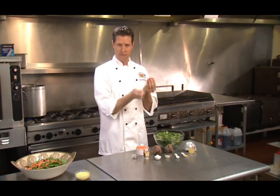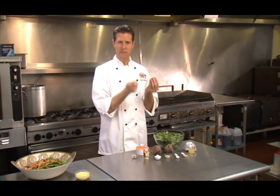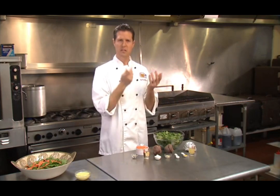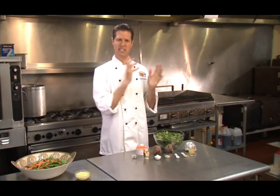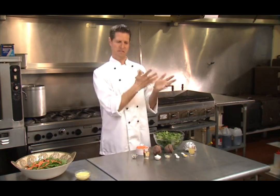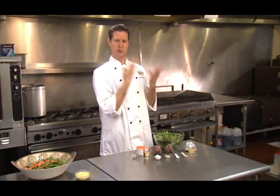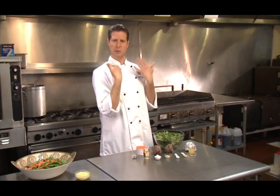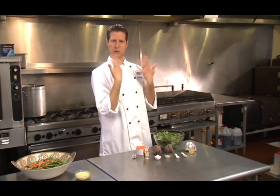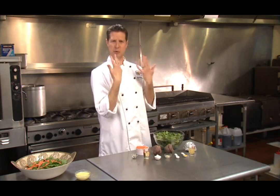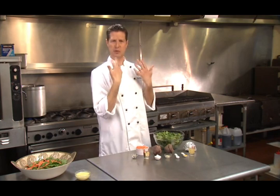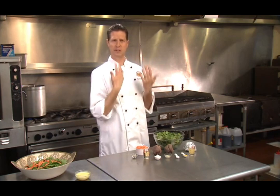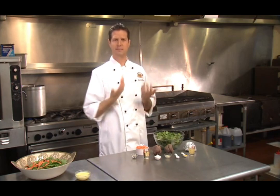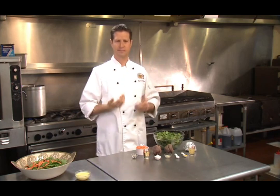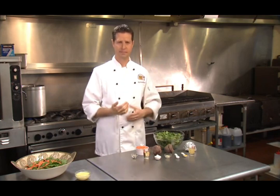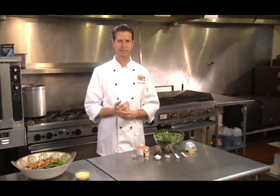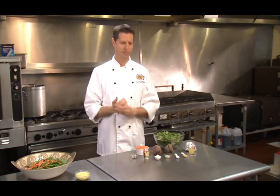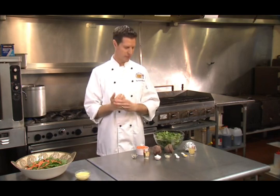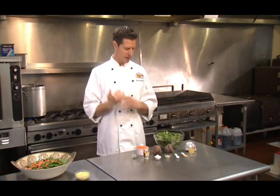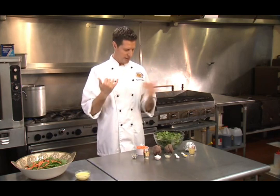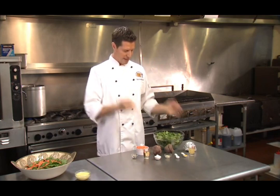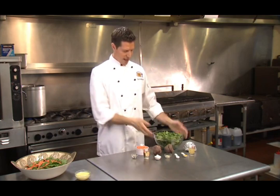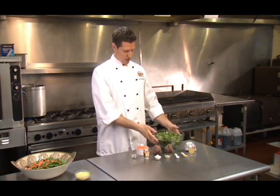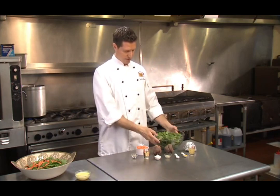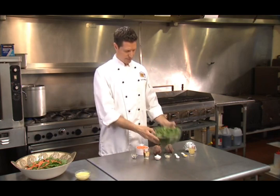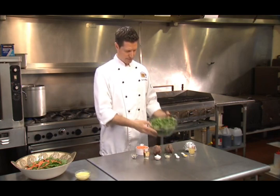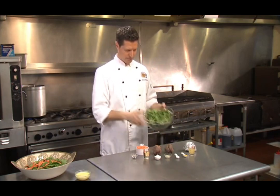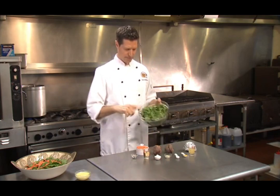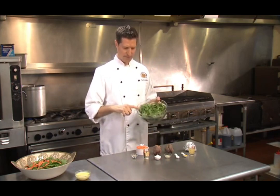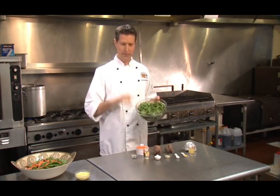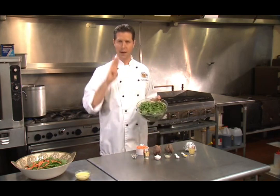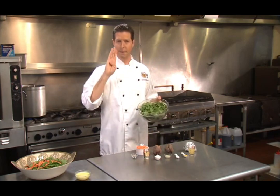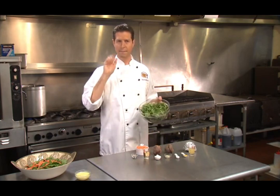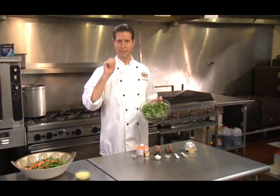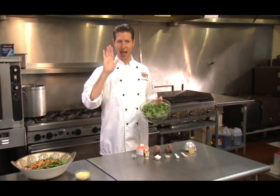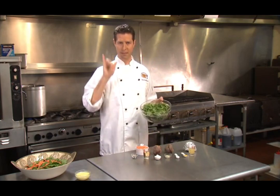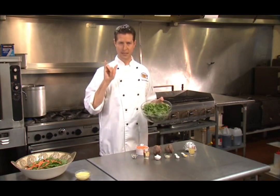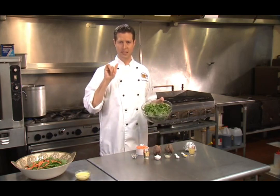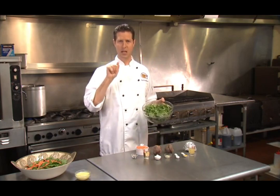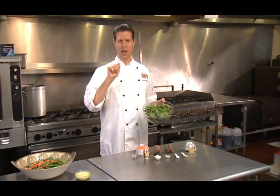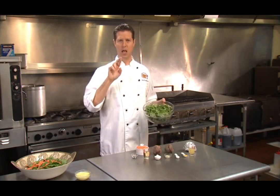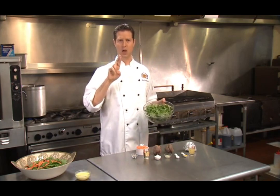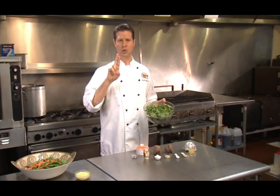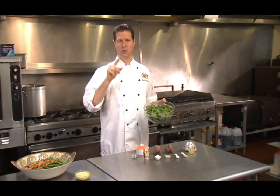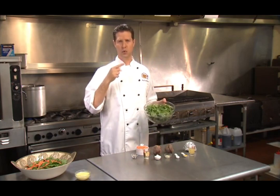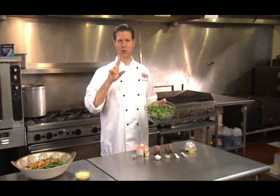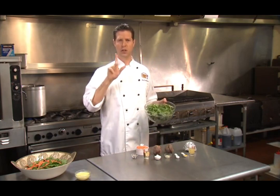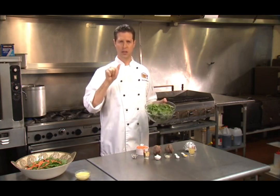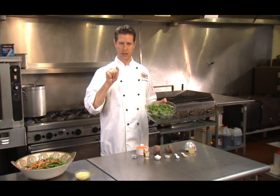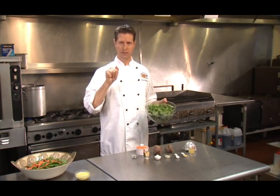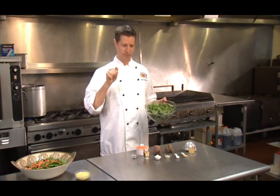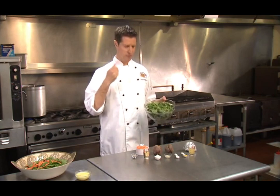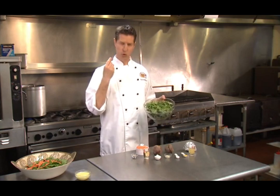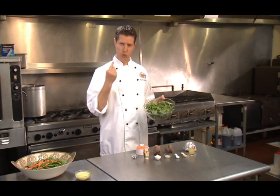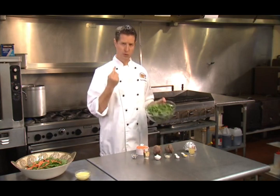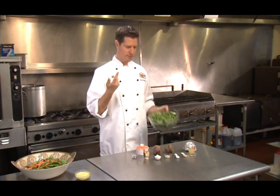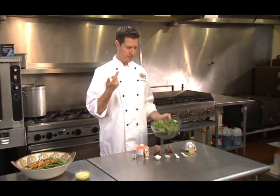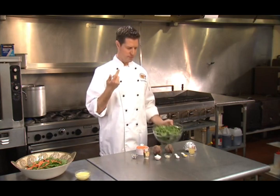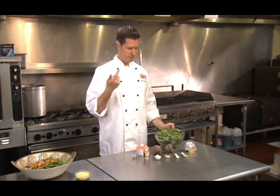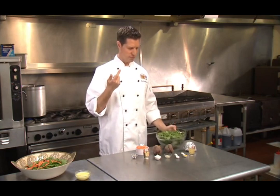foil, and leave them to cool. Meanwhile, wash baby arugula and leave to dry.